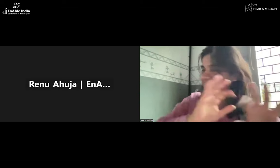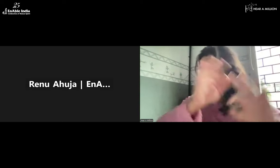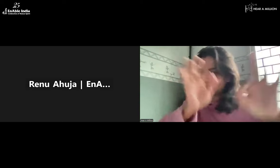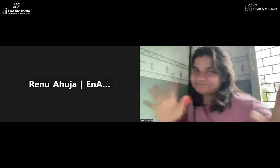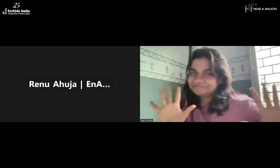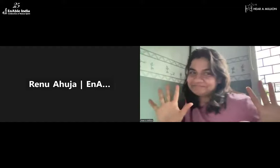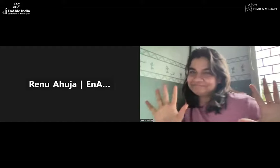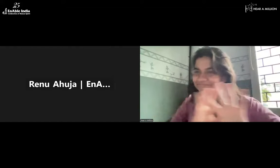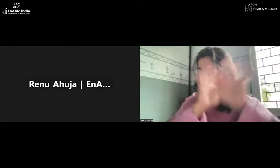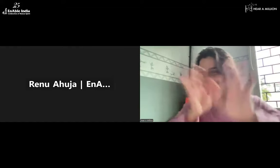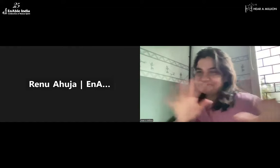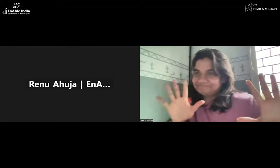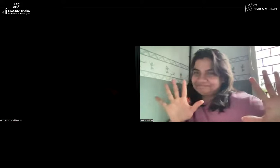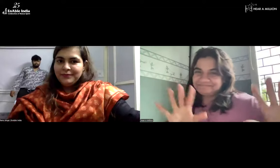easily.